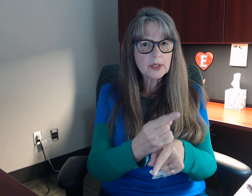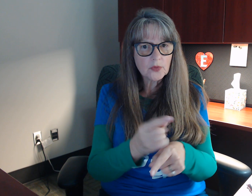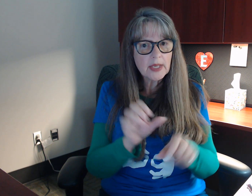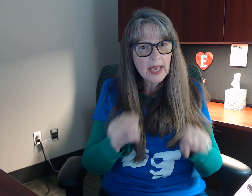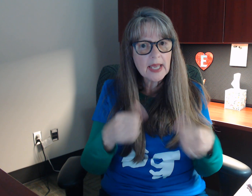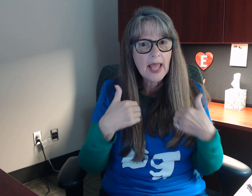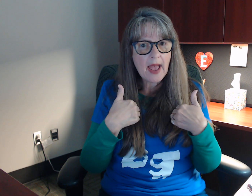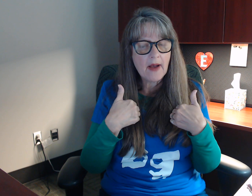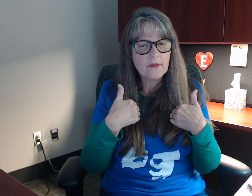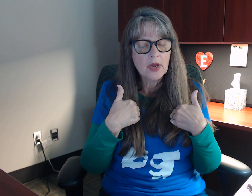they can have,